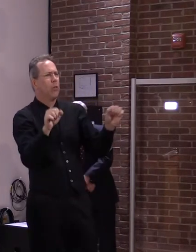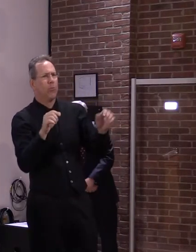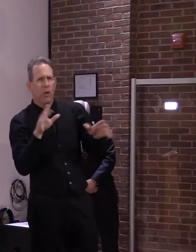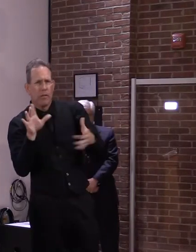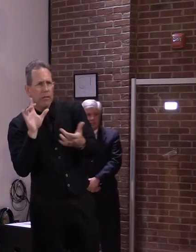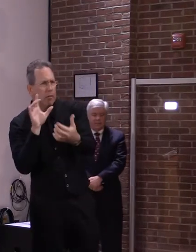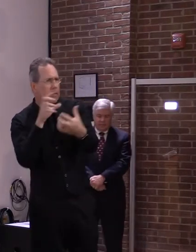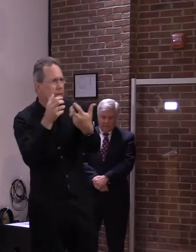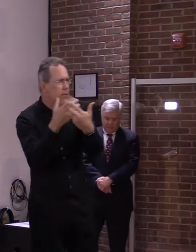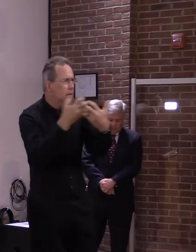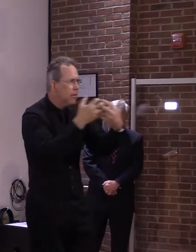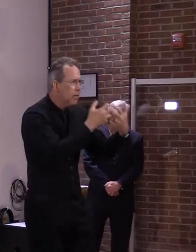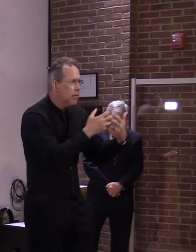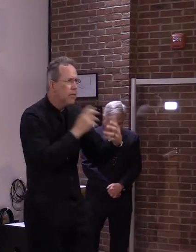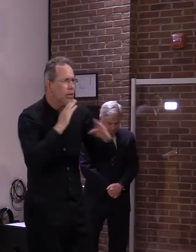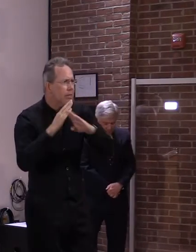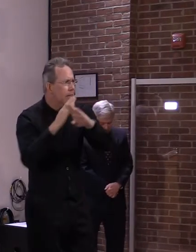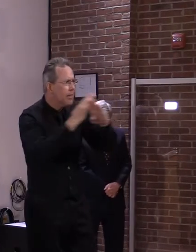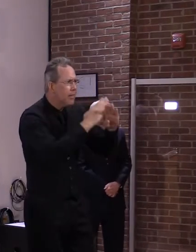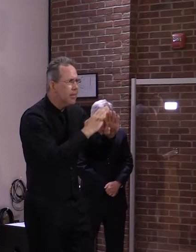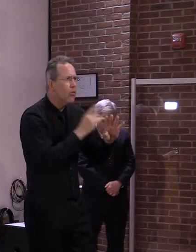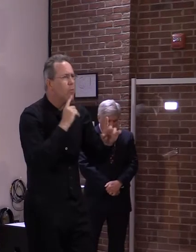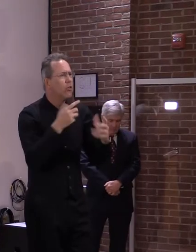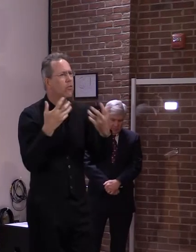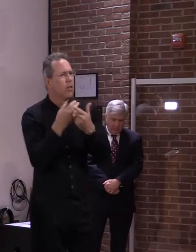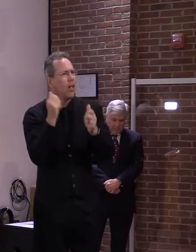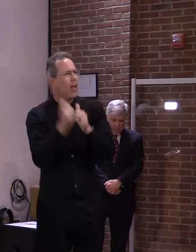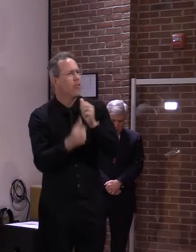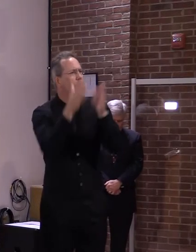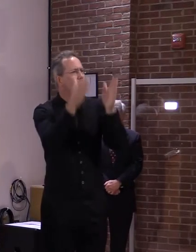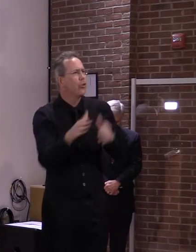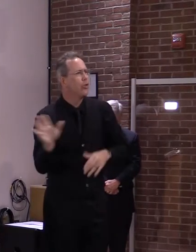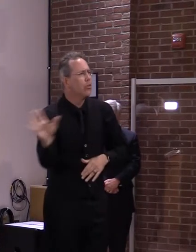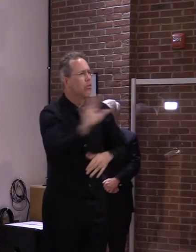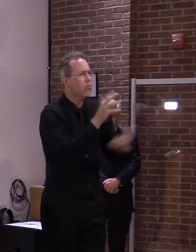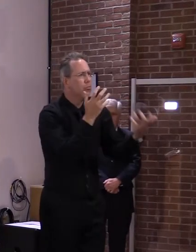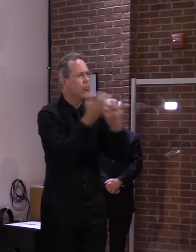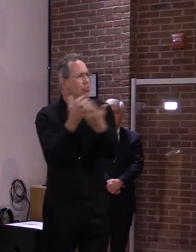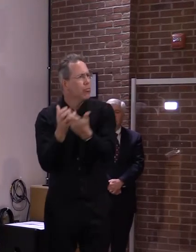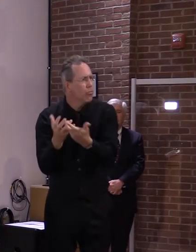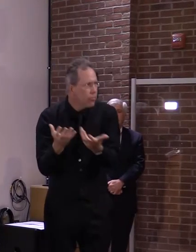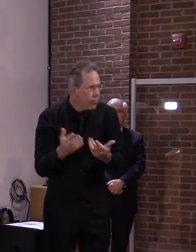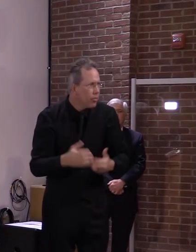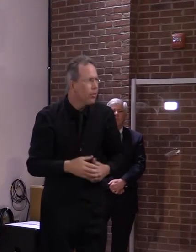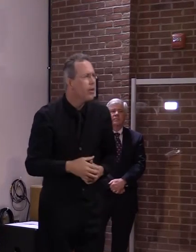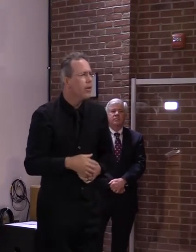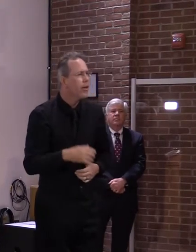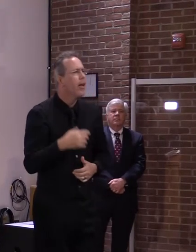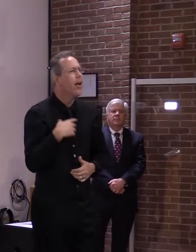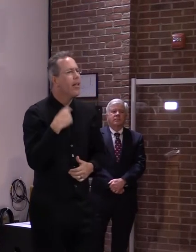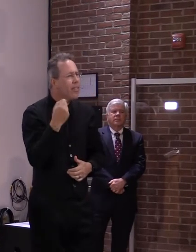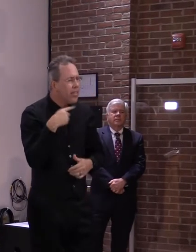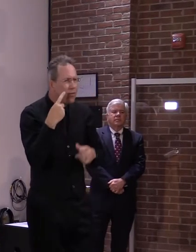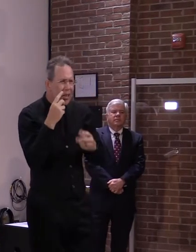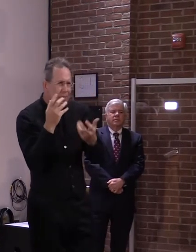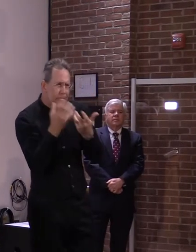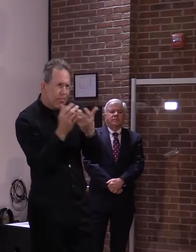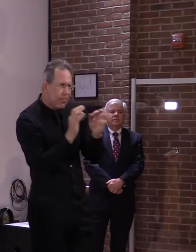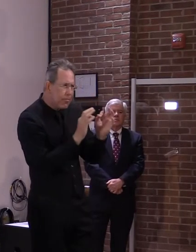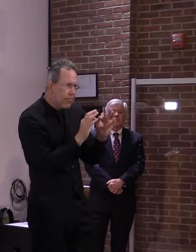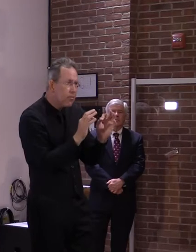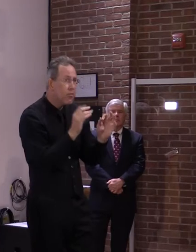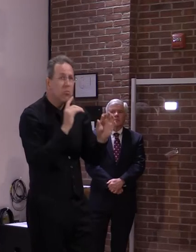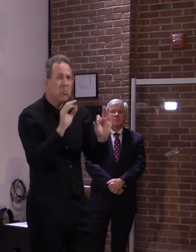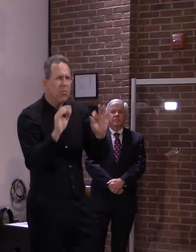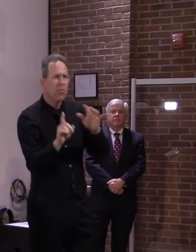remotely associated with the vaccine would be detectable and could be investigated. Again, you're right.